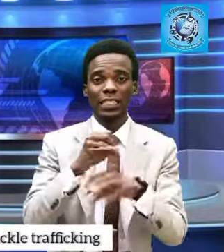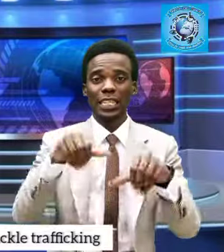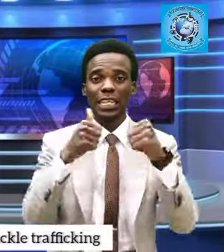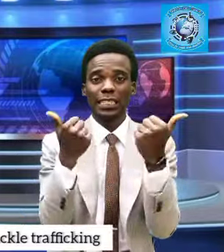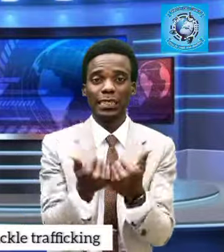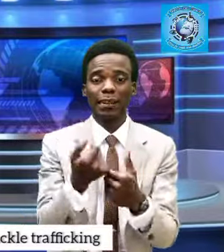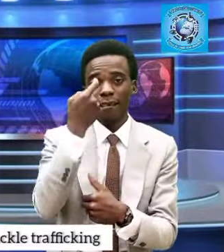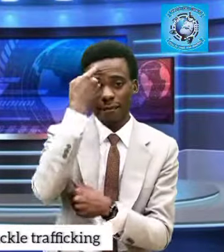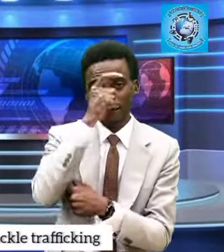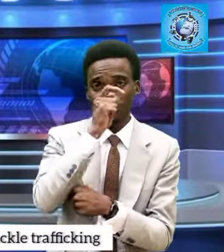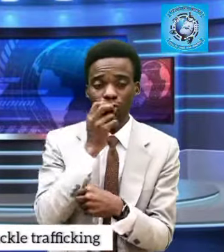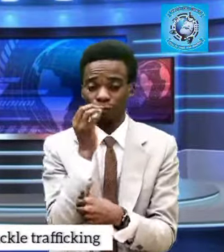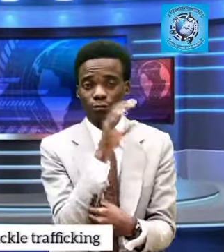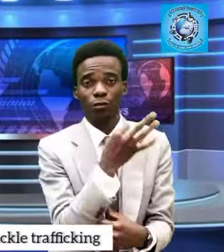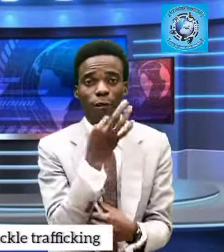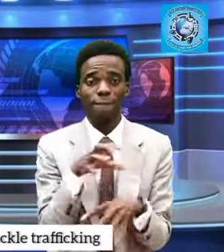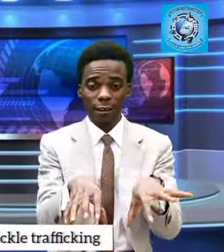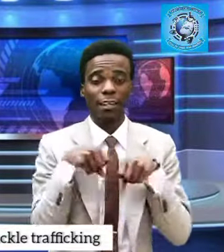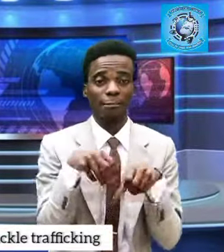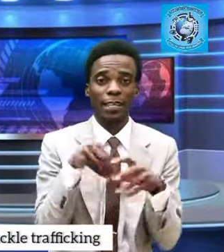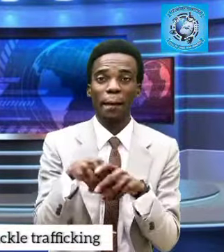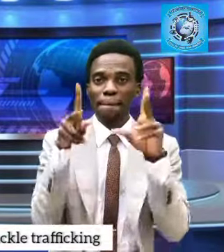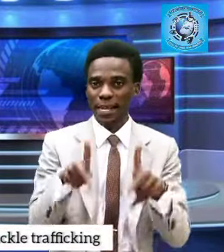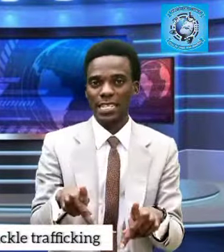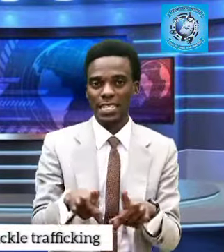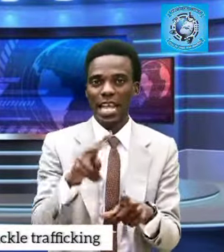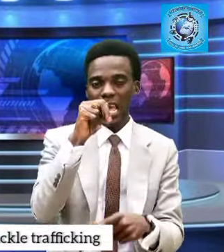Agency for the Prohibition of Trafficking in Persons,